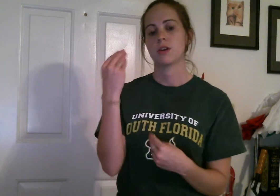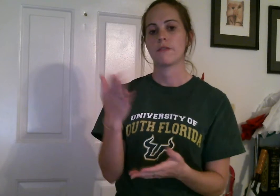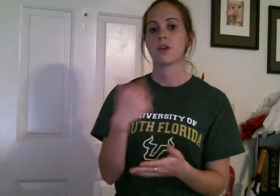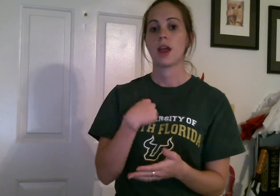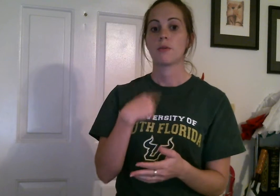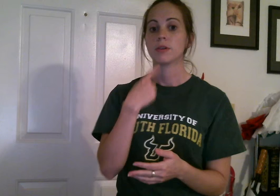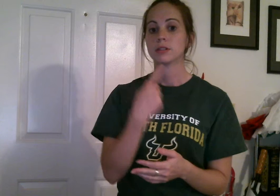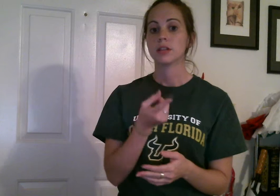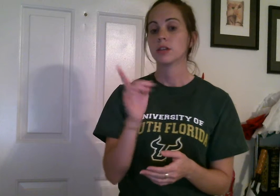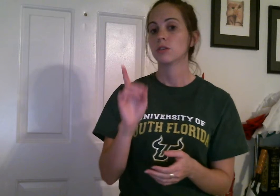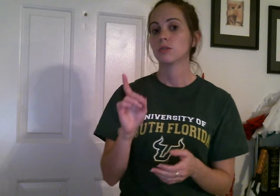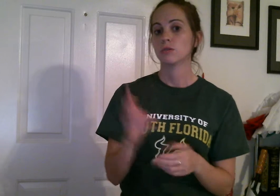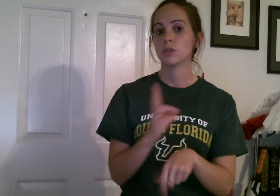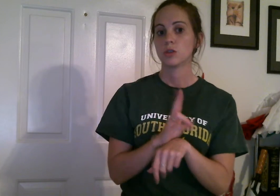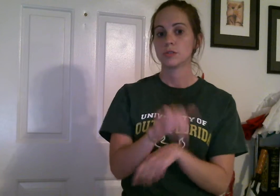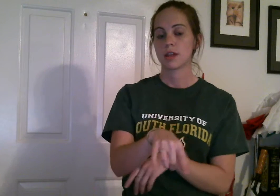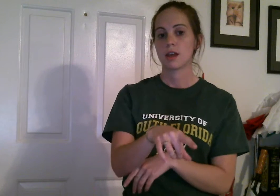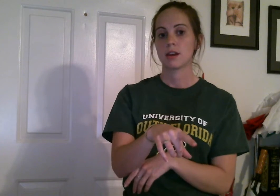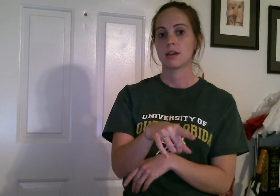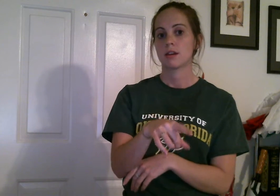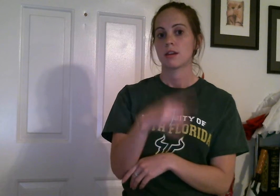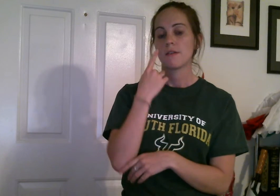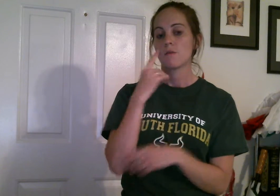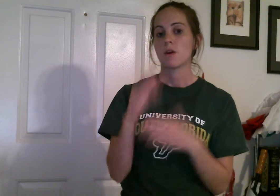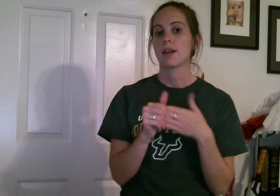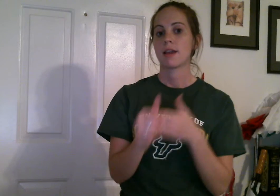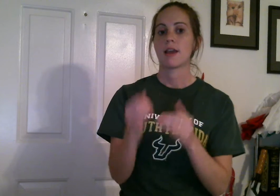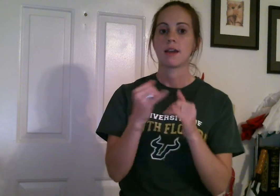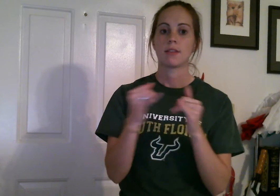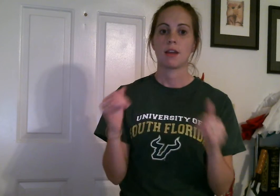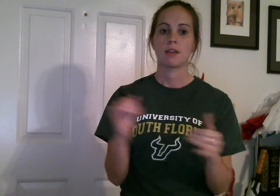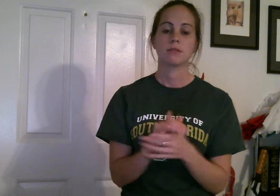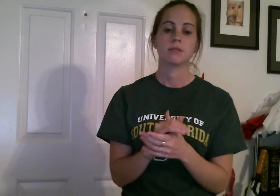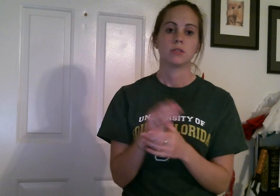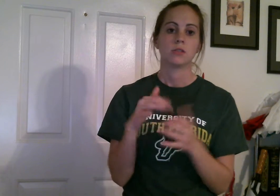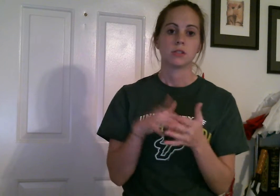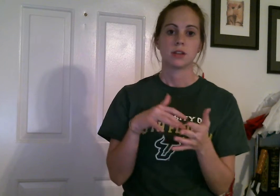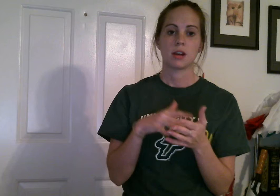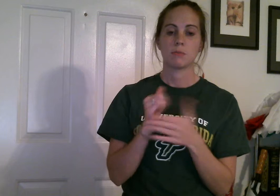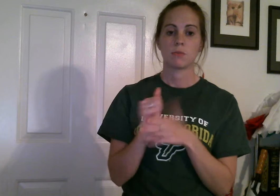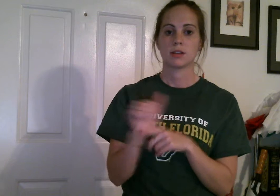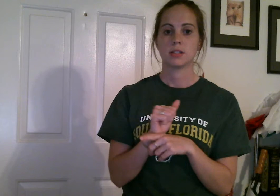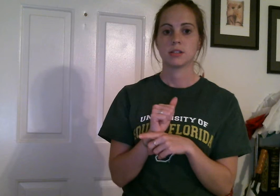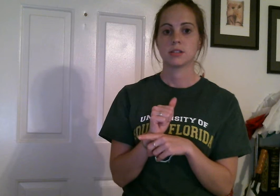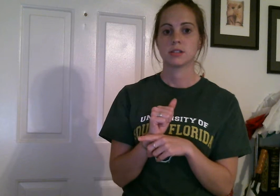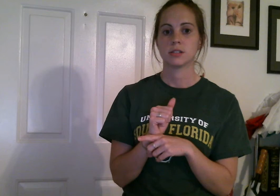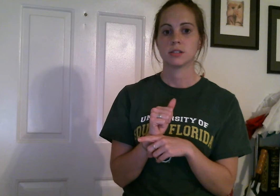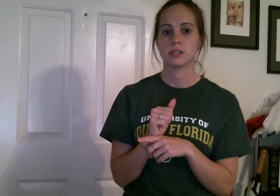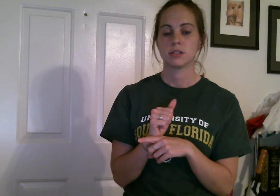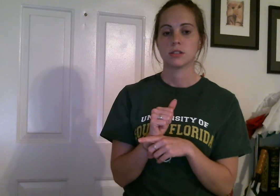use this as a guideline or as study practice towards your exam, your